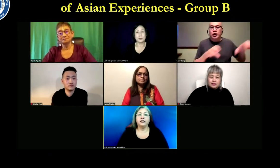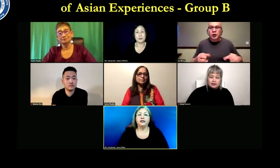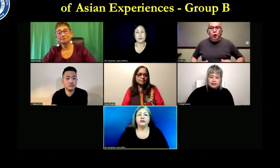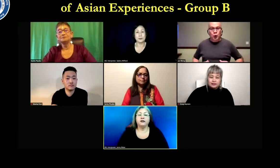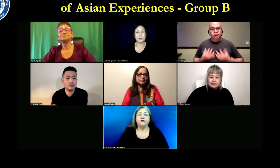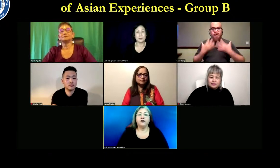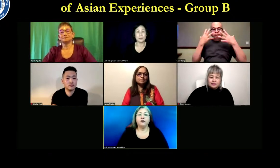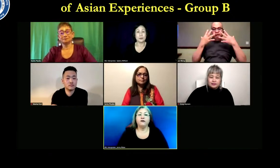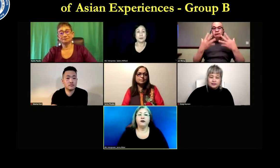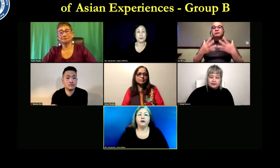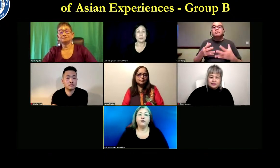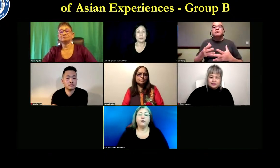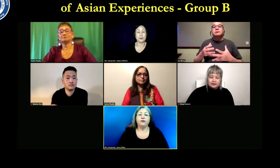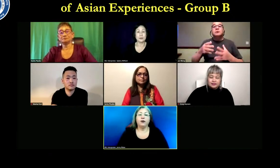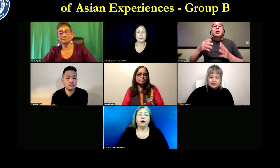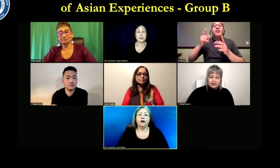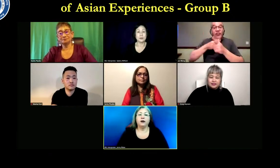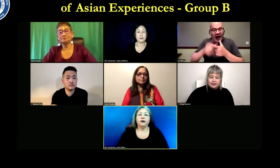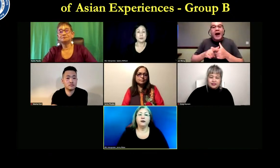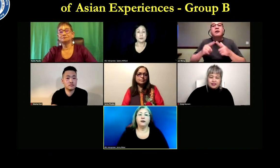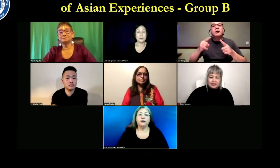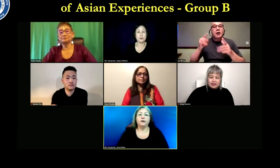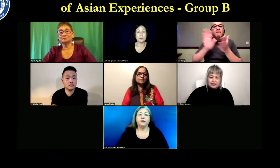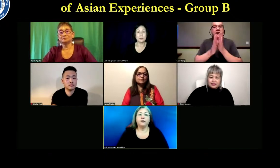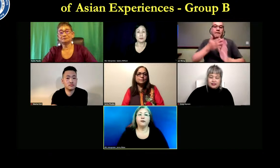sports is very, very